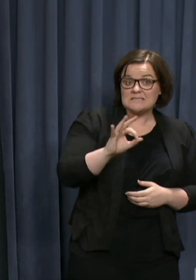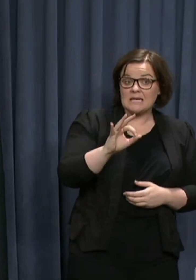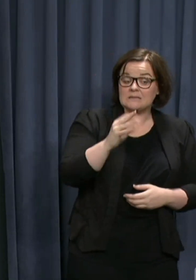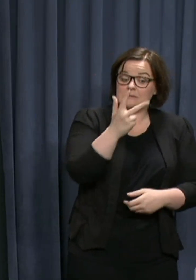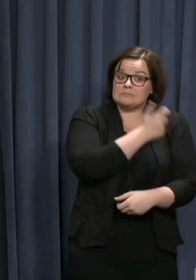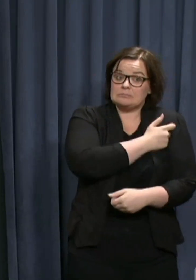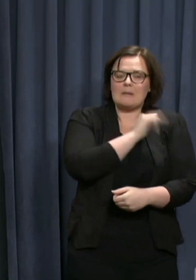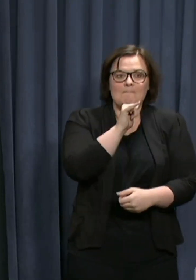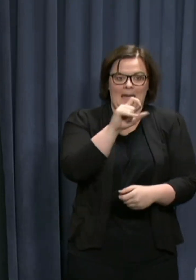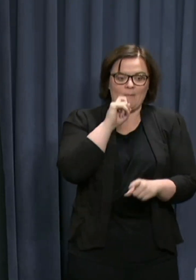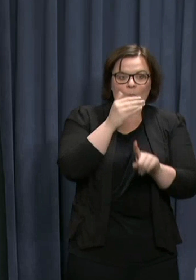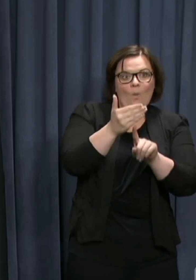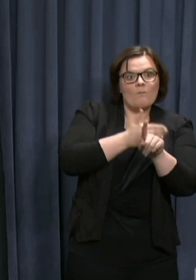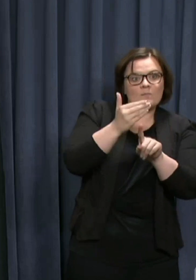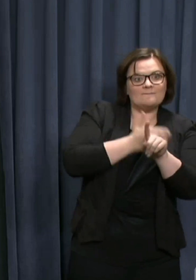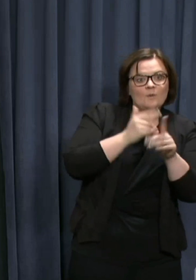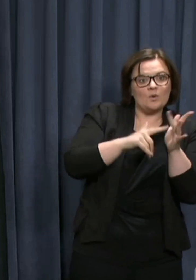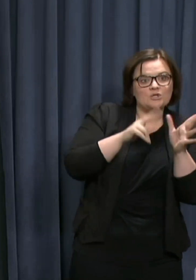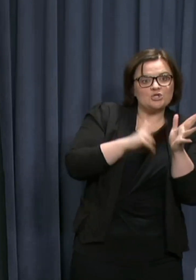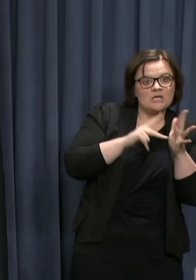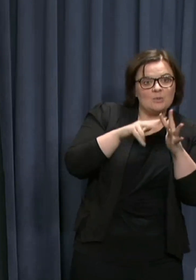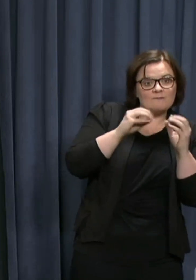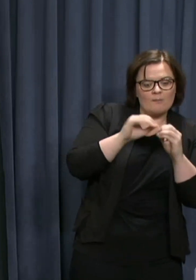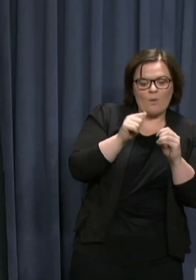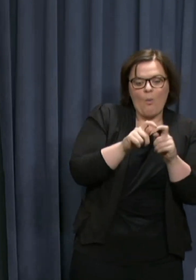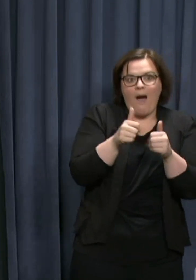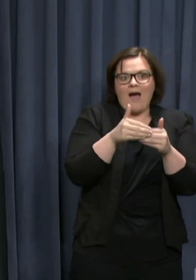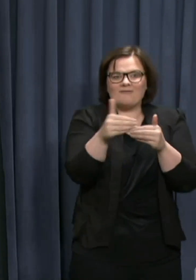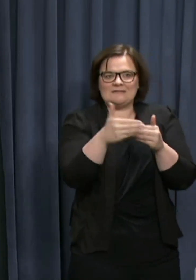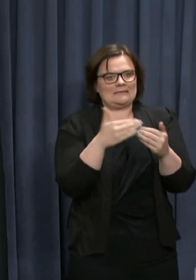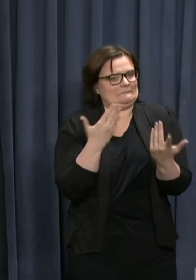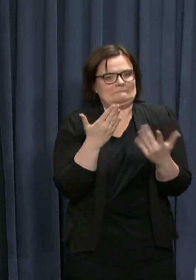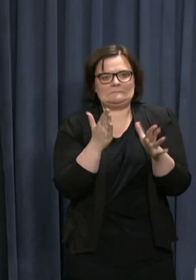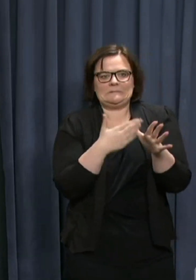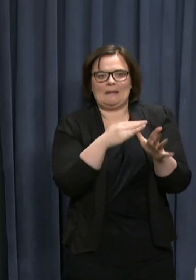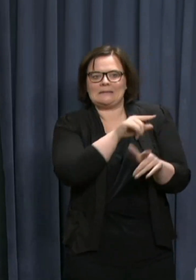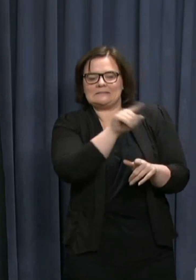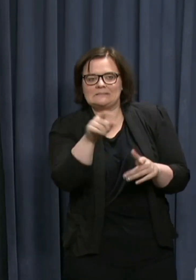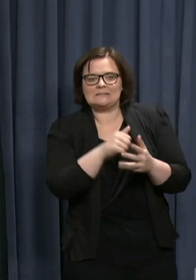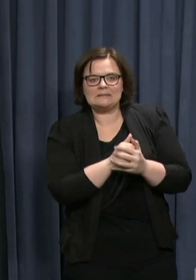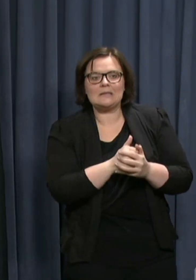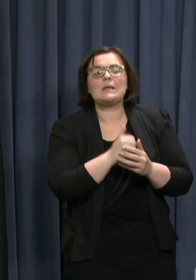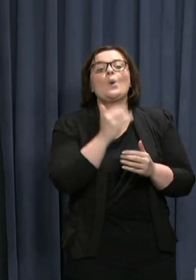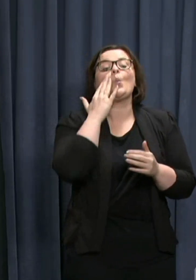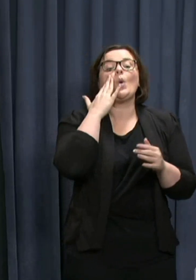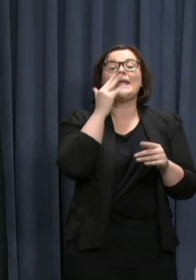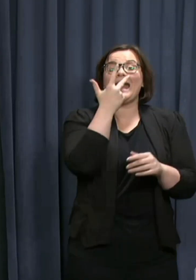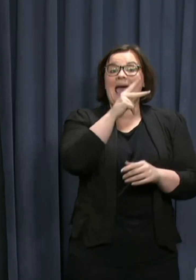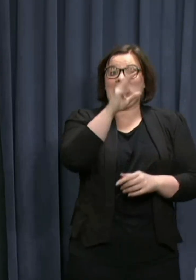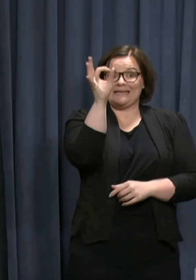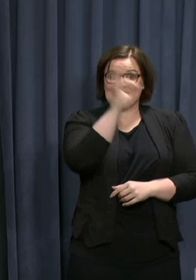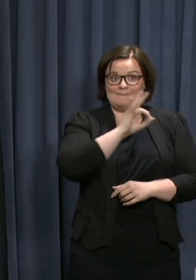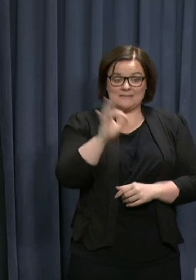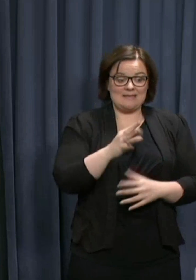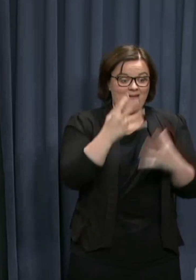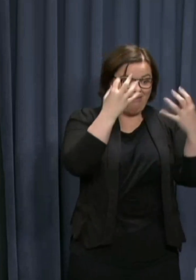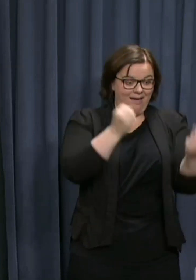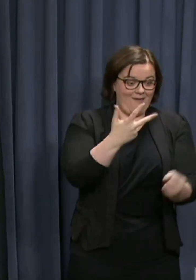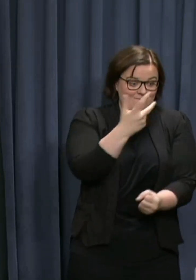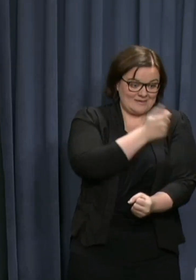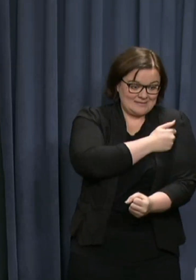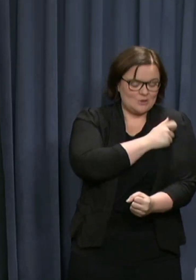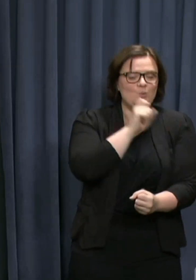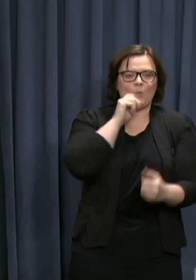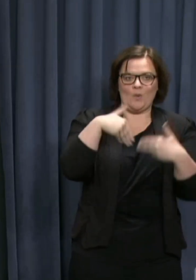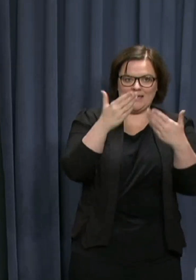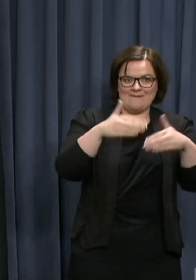but once we hit 80% and then set the specific date for transition, that date will be locked in to